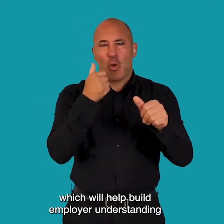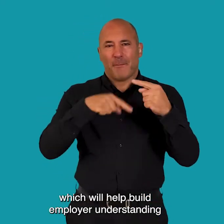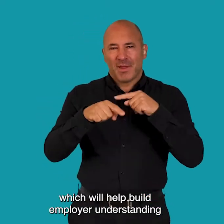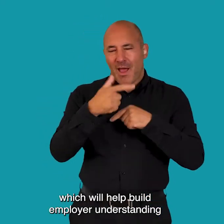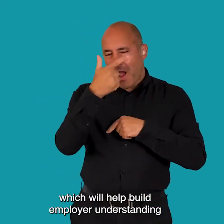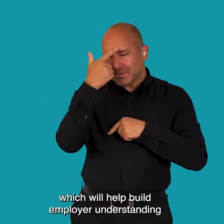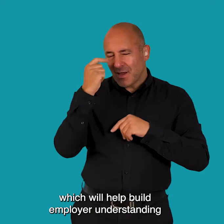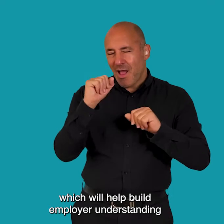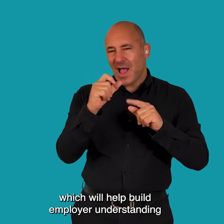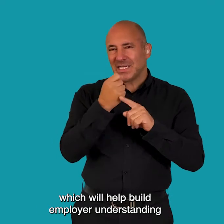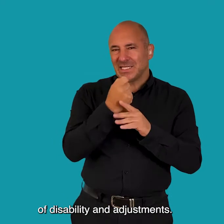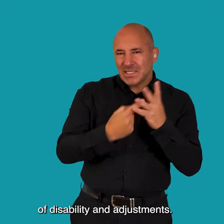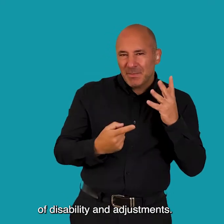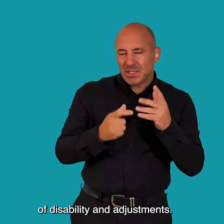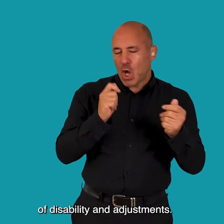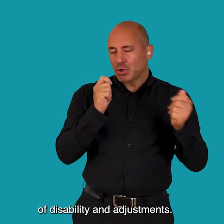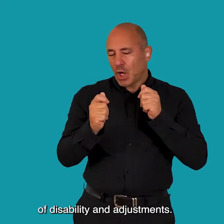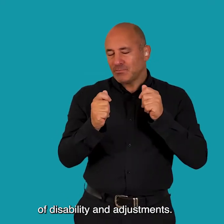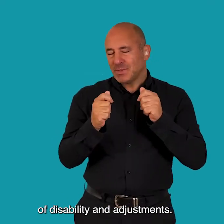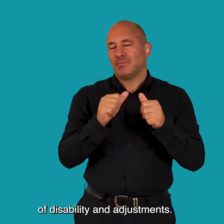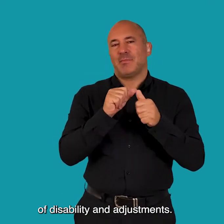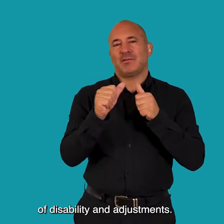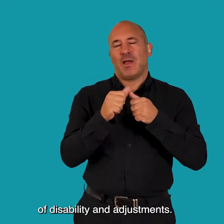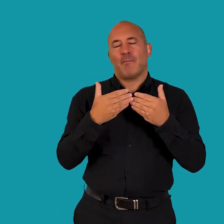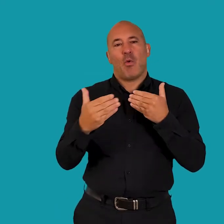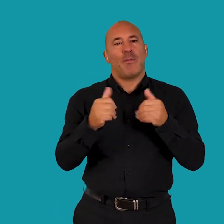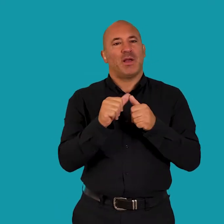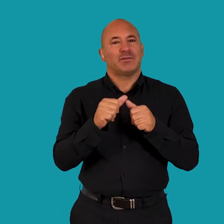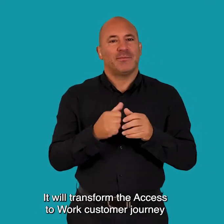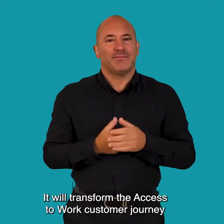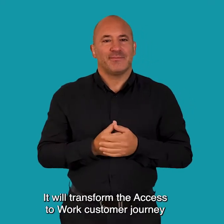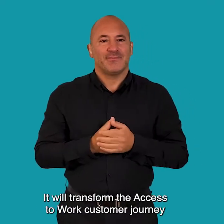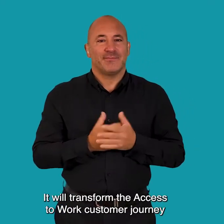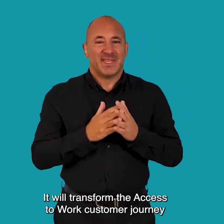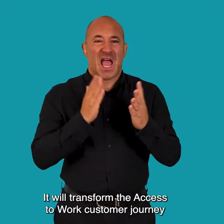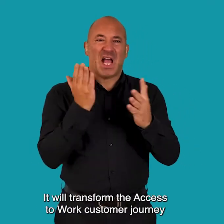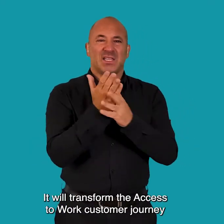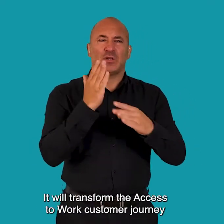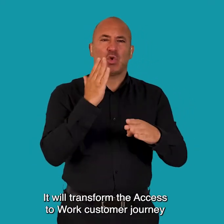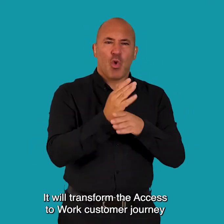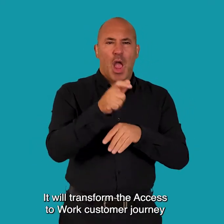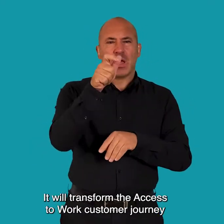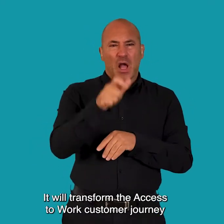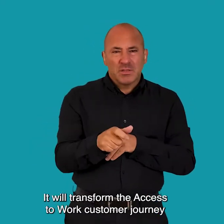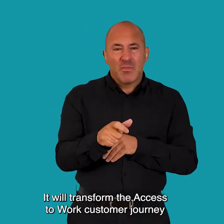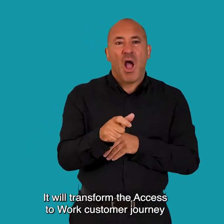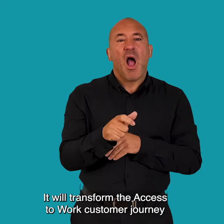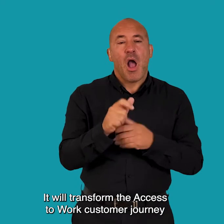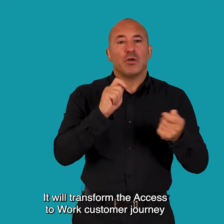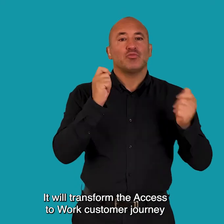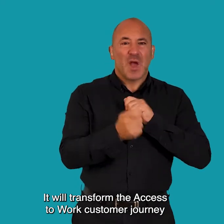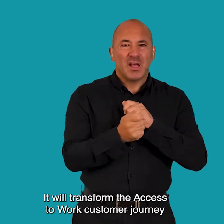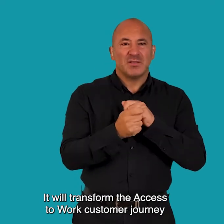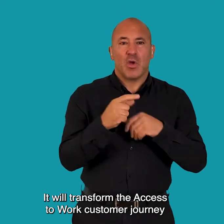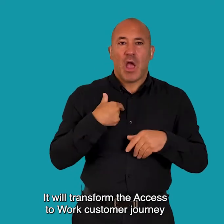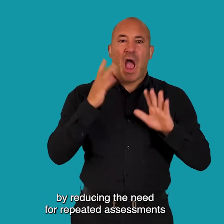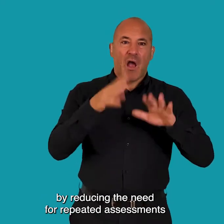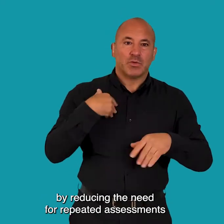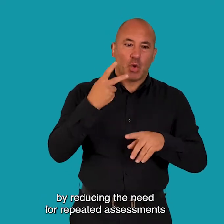employer understanding of disability and adjustments. It will transform the Access to Work customer journey by reducing the